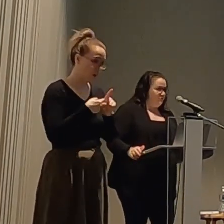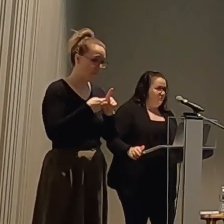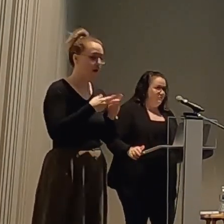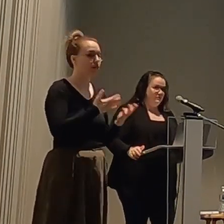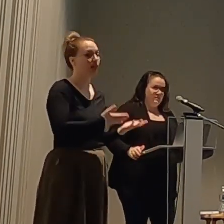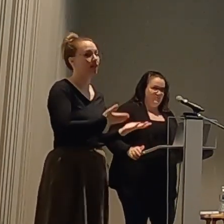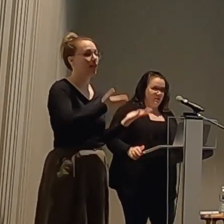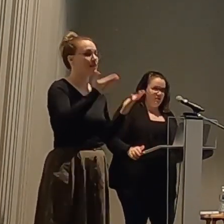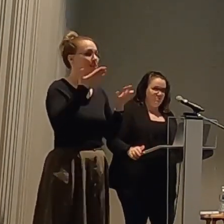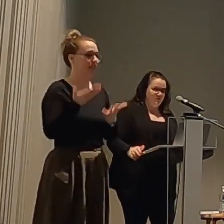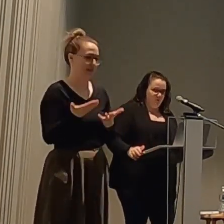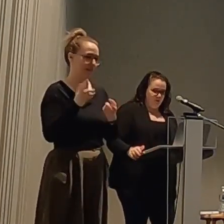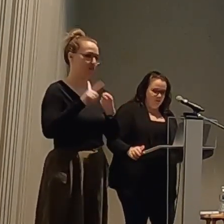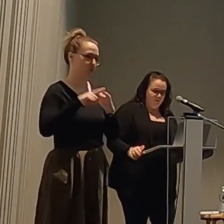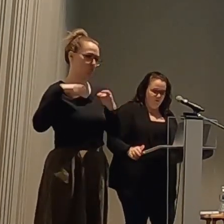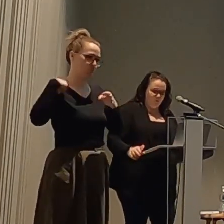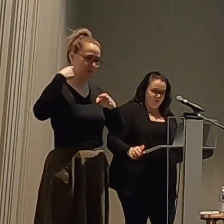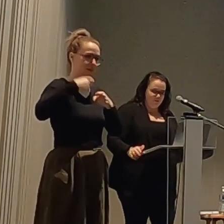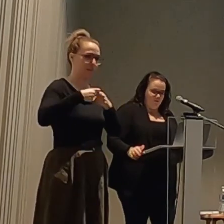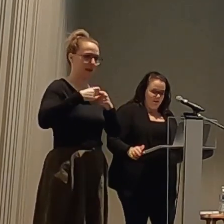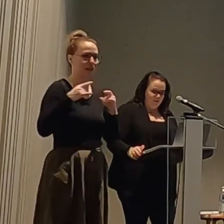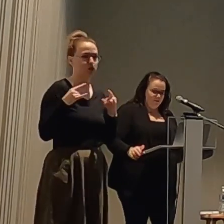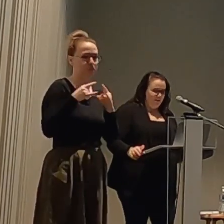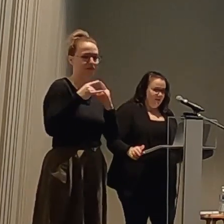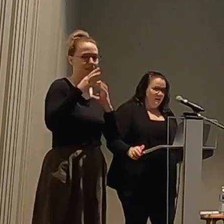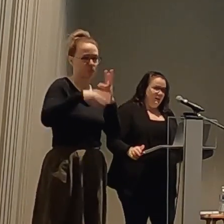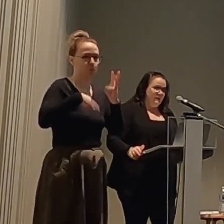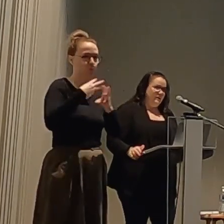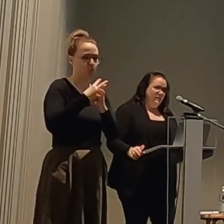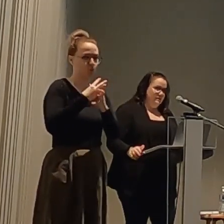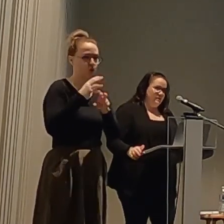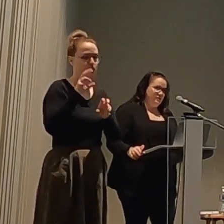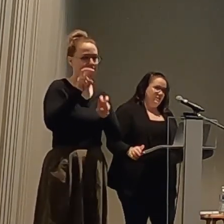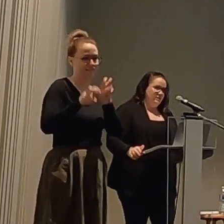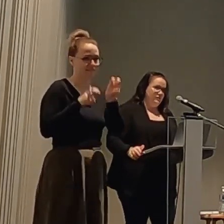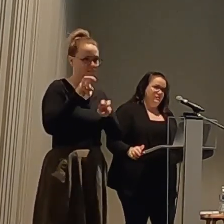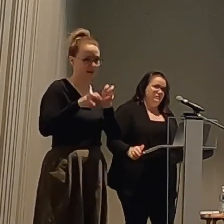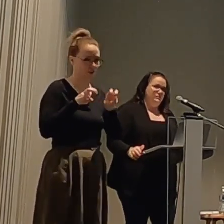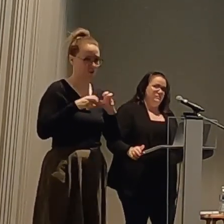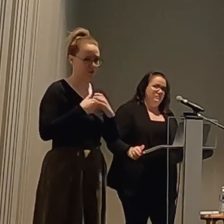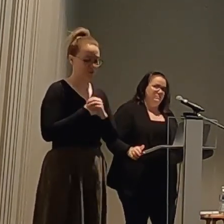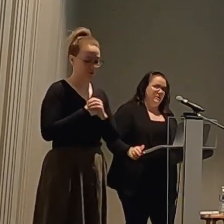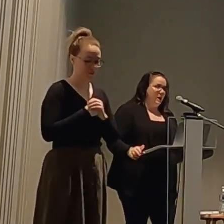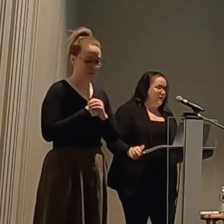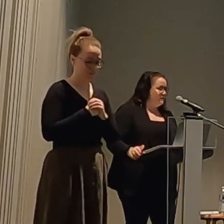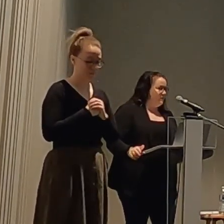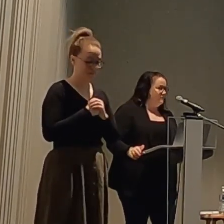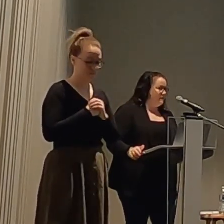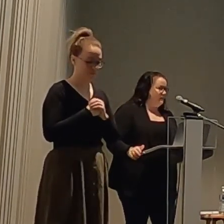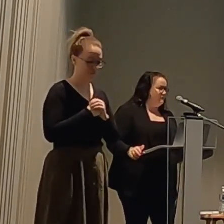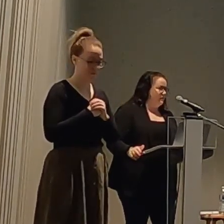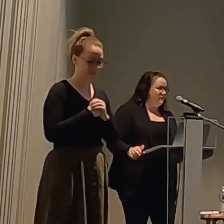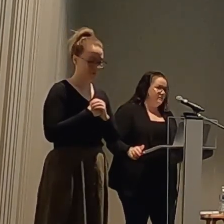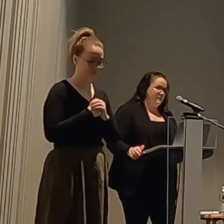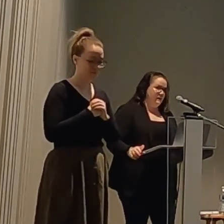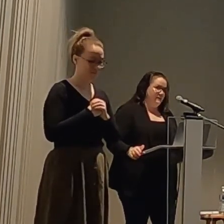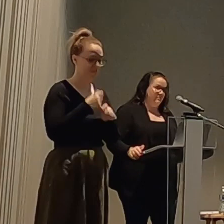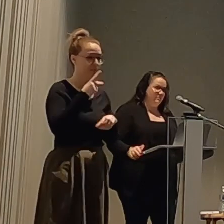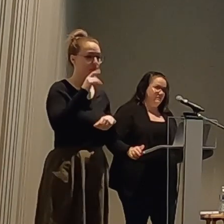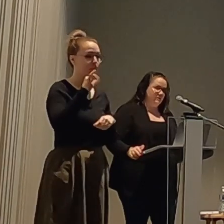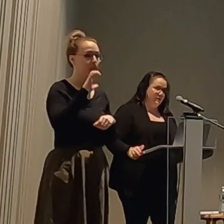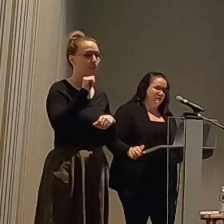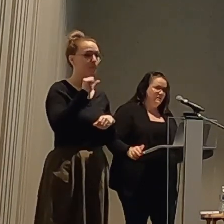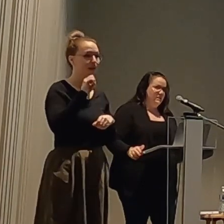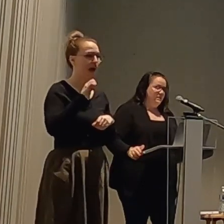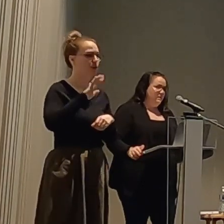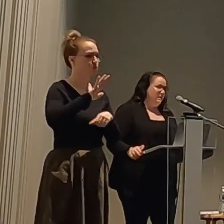it to the Spanish pavilion of the World's Fair. And in addition to Picasso's efforts at